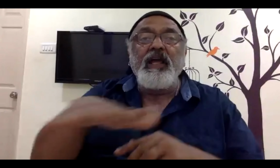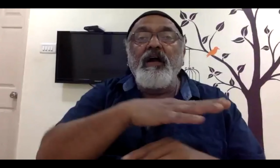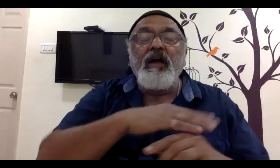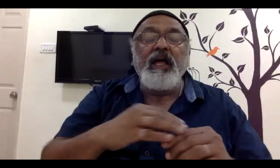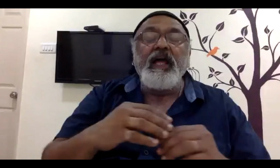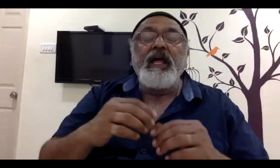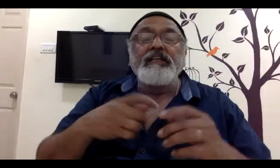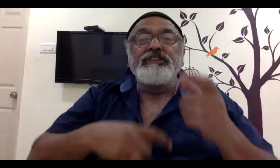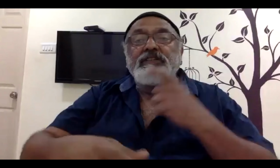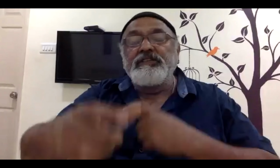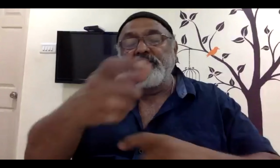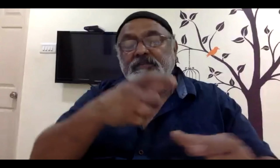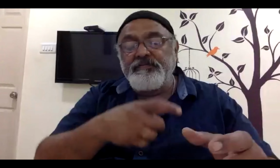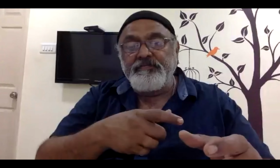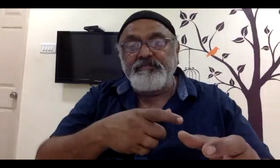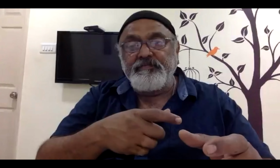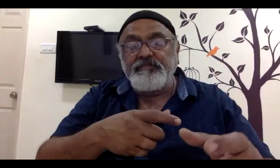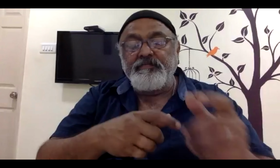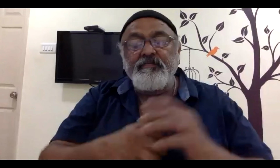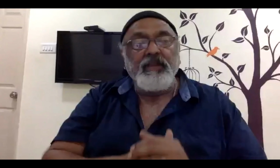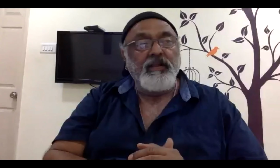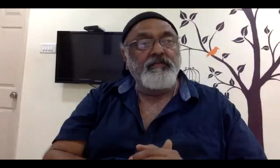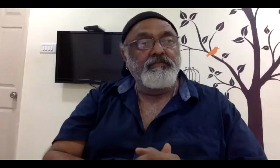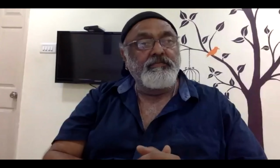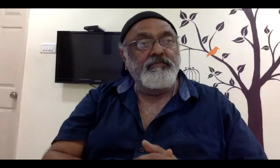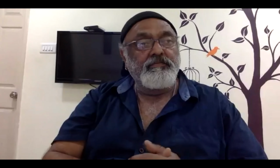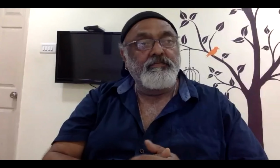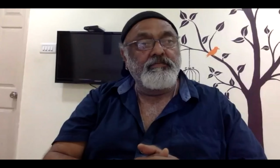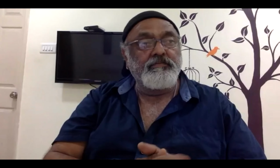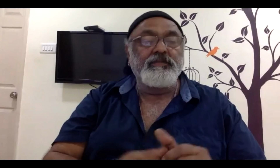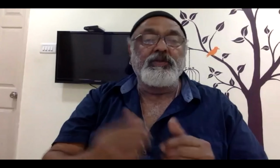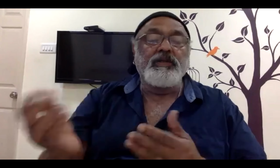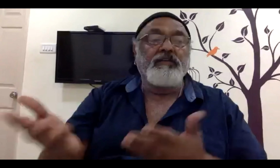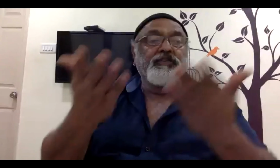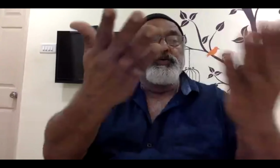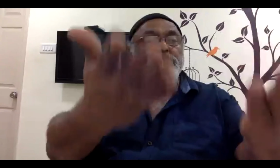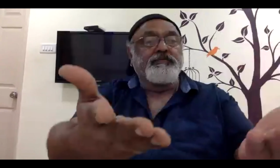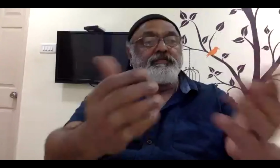ma'am. And the floor is now over to you, ma'am.